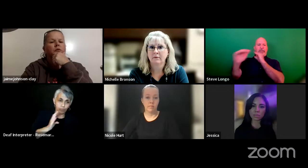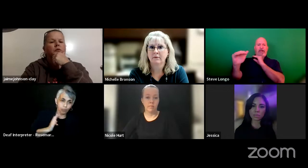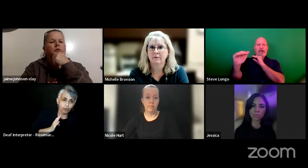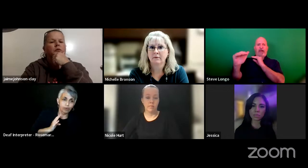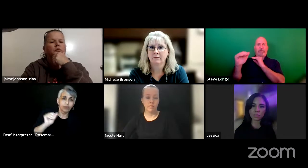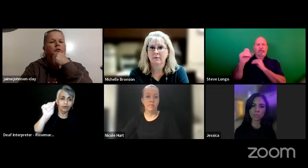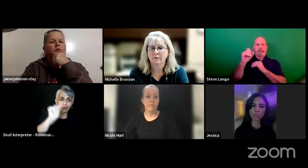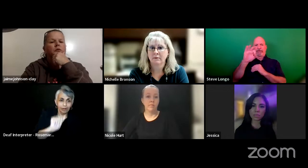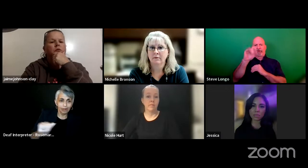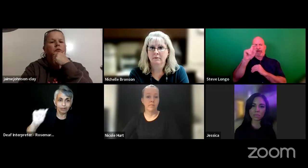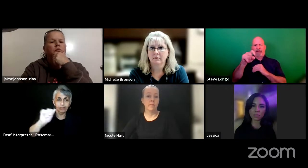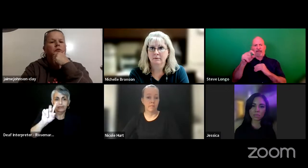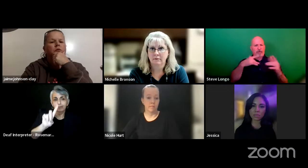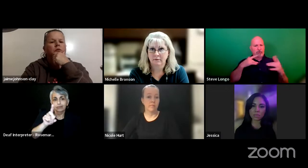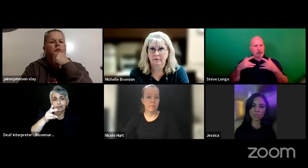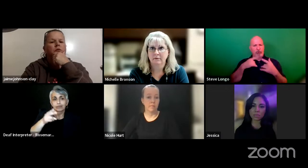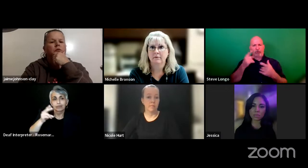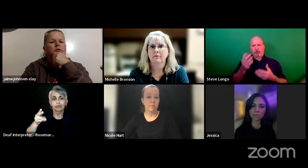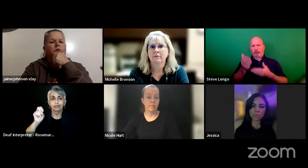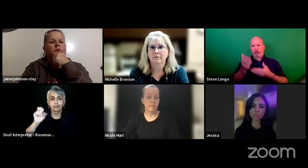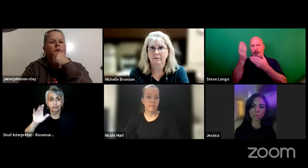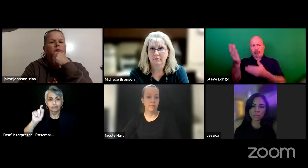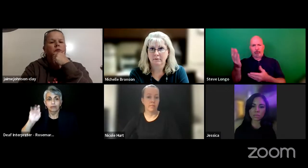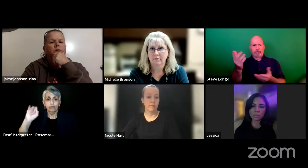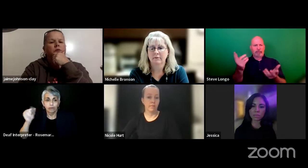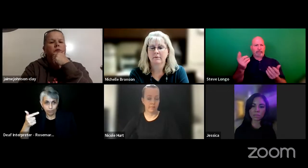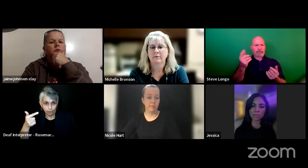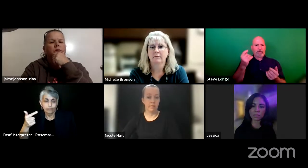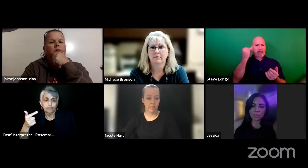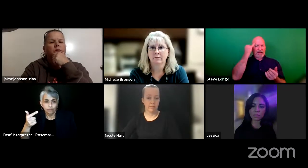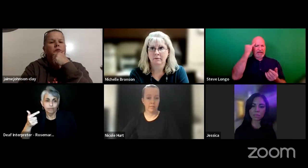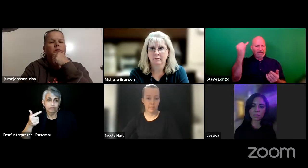board@dhhc.org and then using that email,